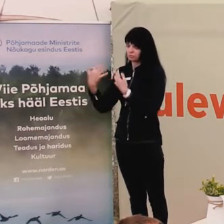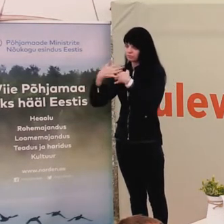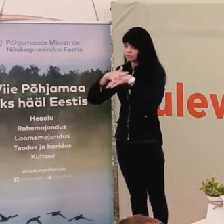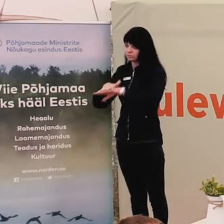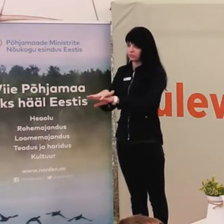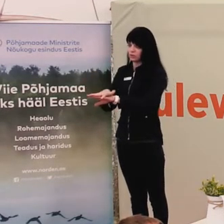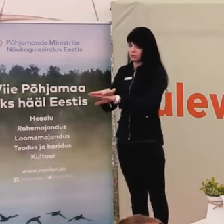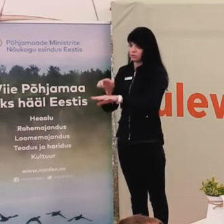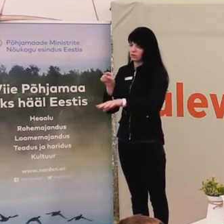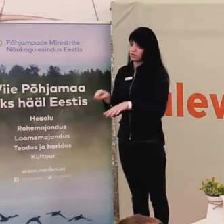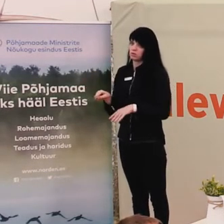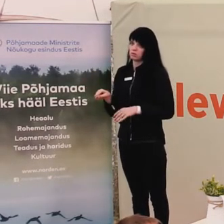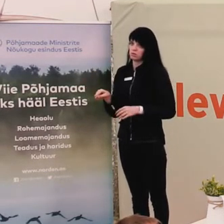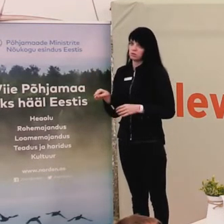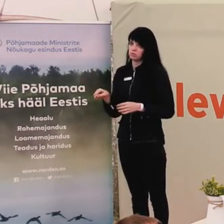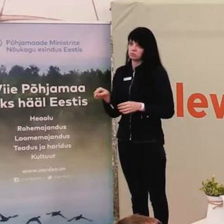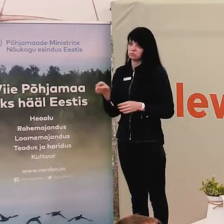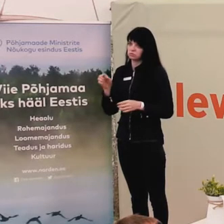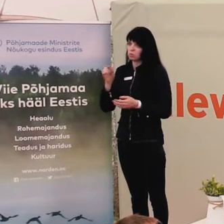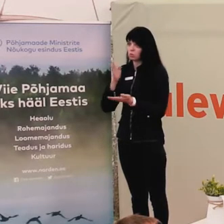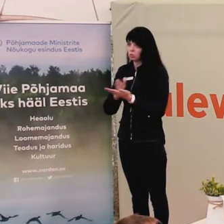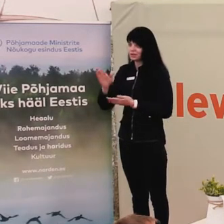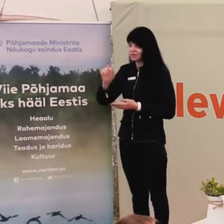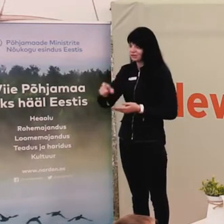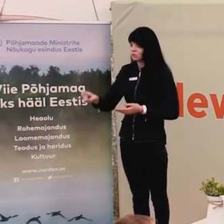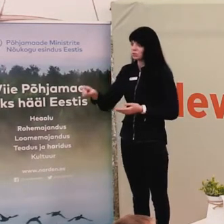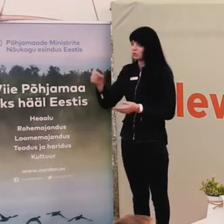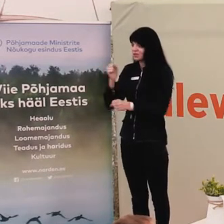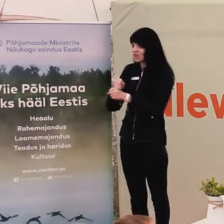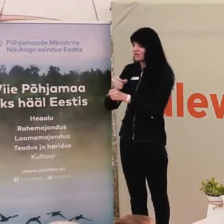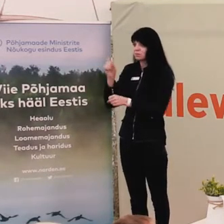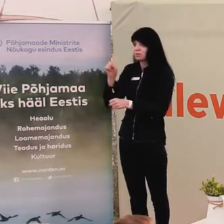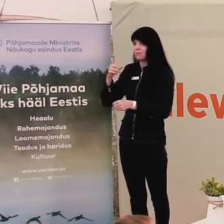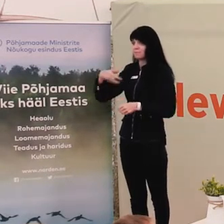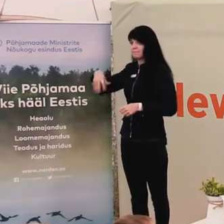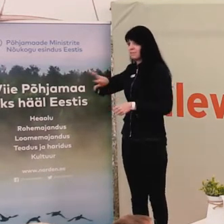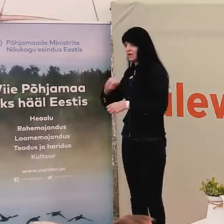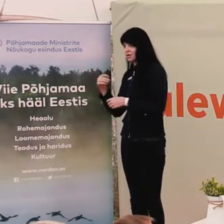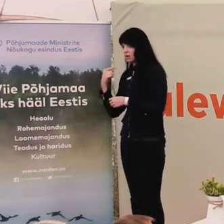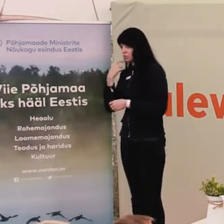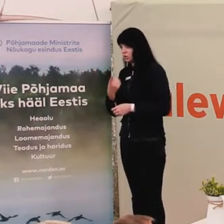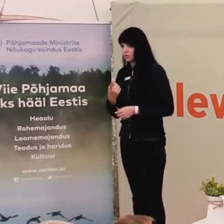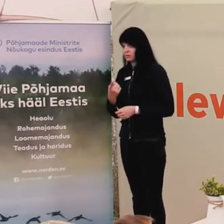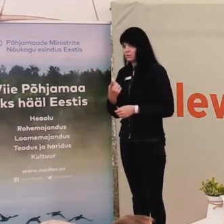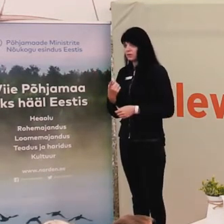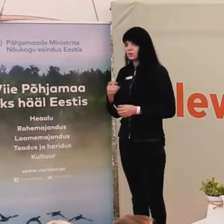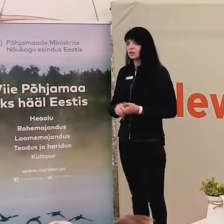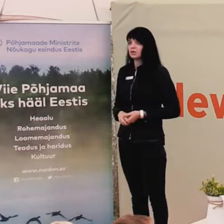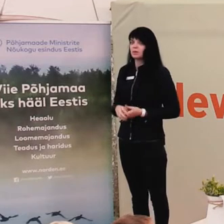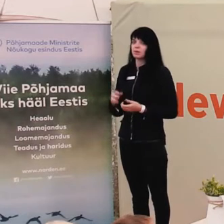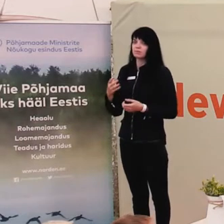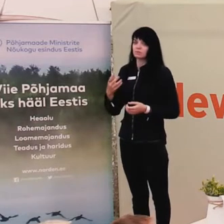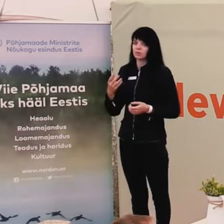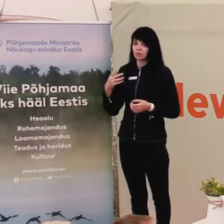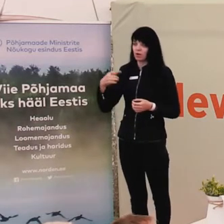the politicians. They actually react to what we are talking to them. And we, I mean, not only us